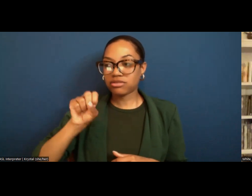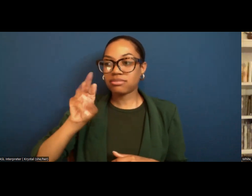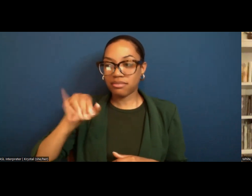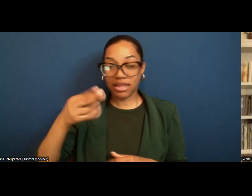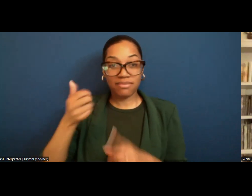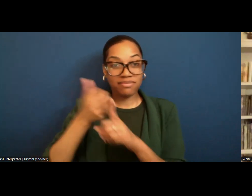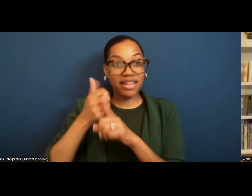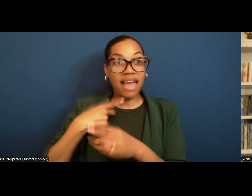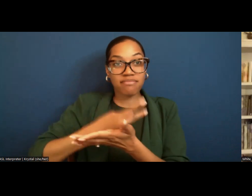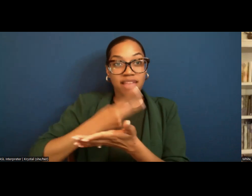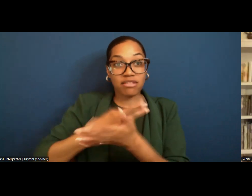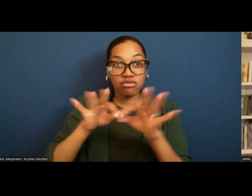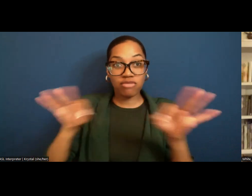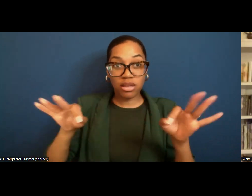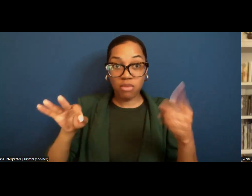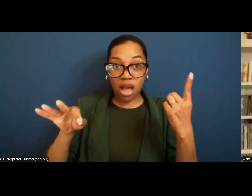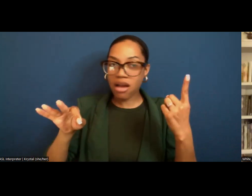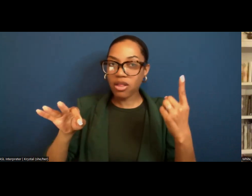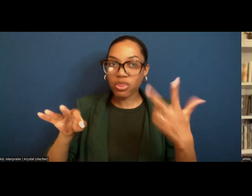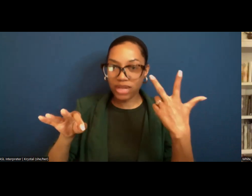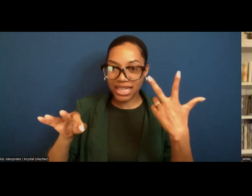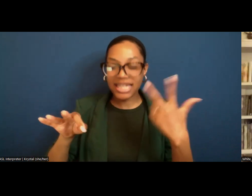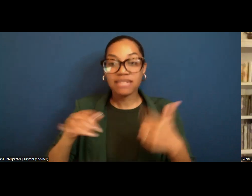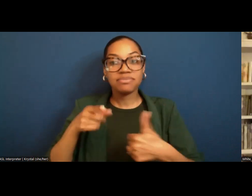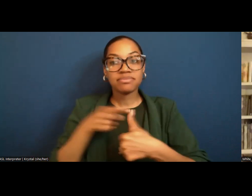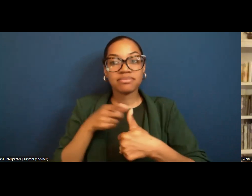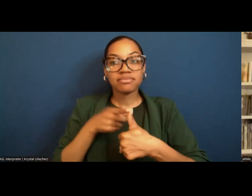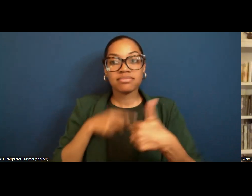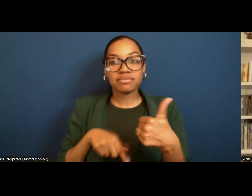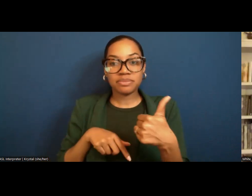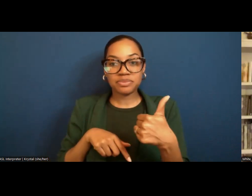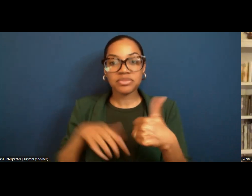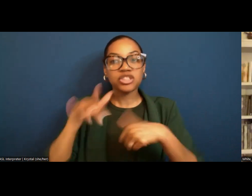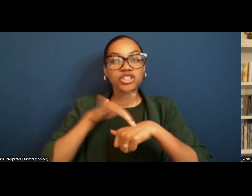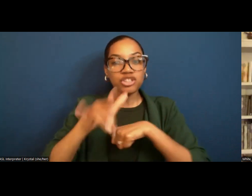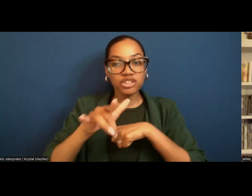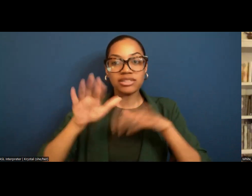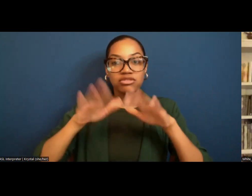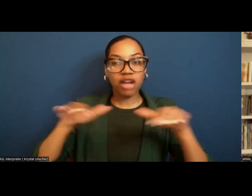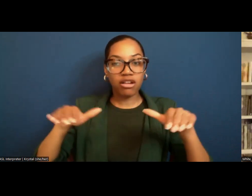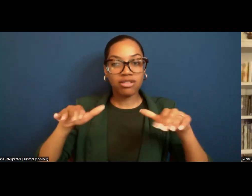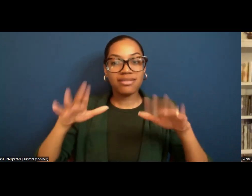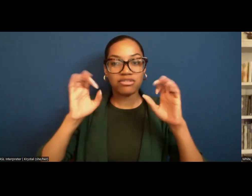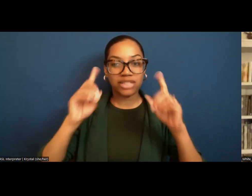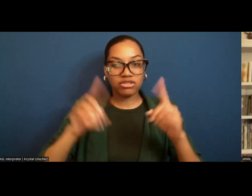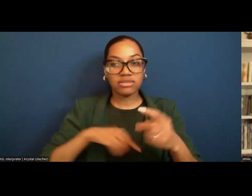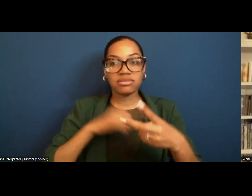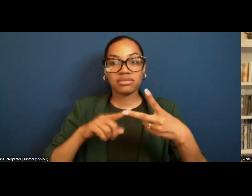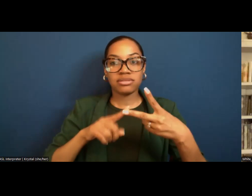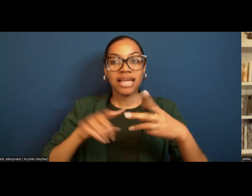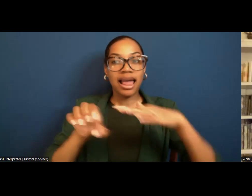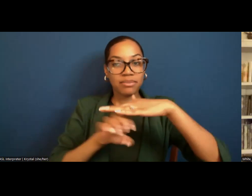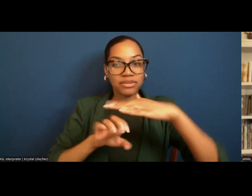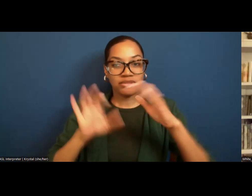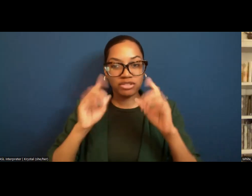in early childhood and elementary education, in urban education policy, and in public administration,